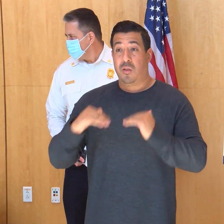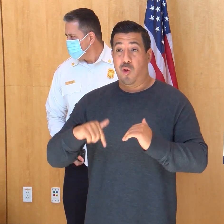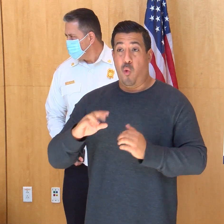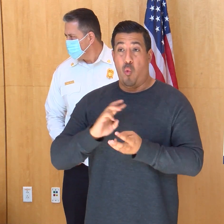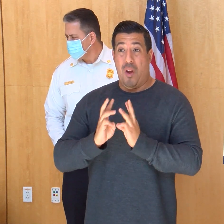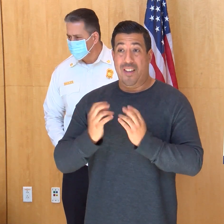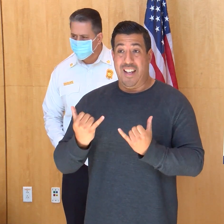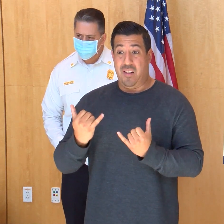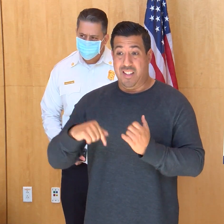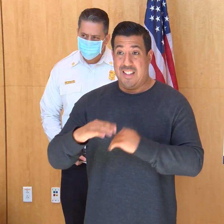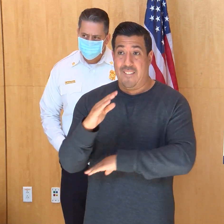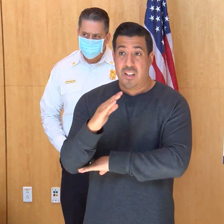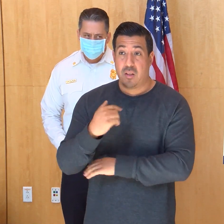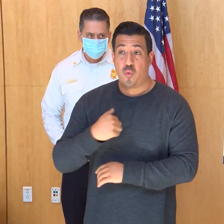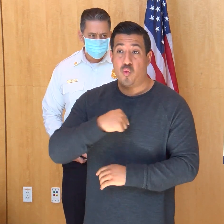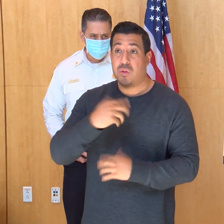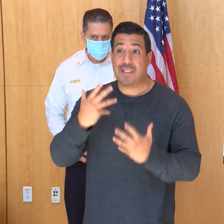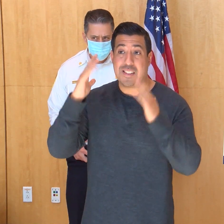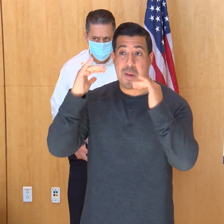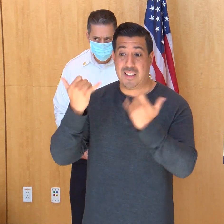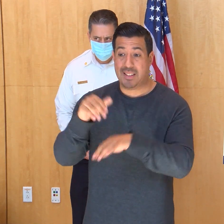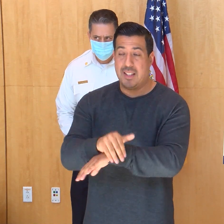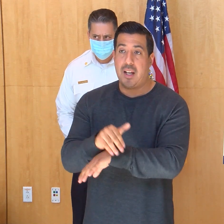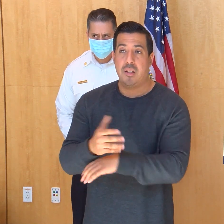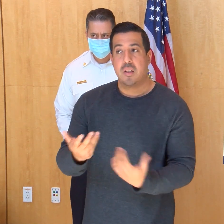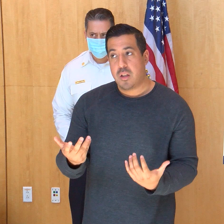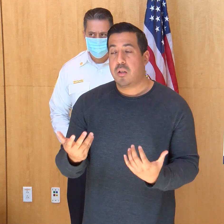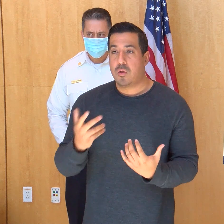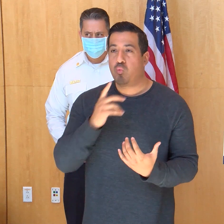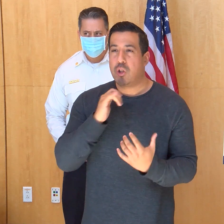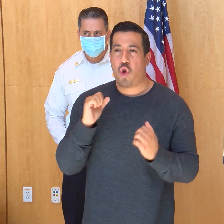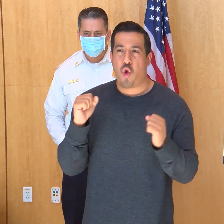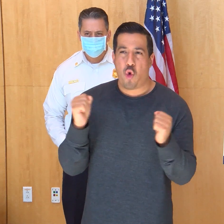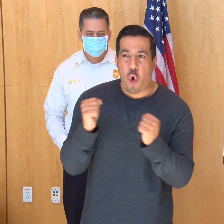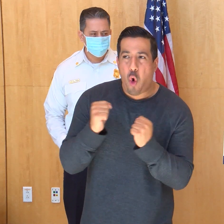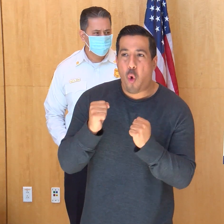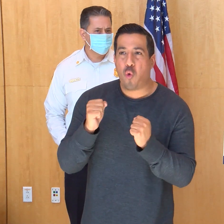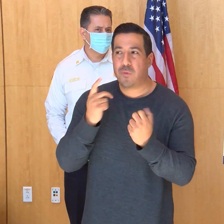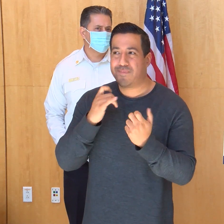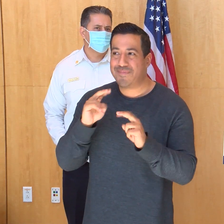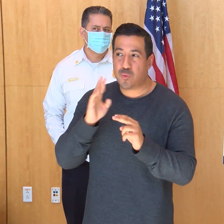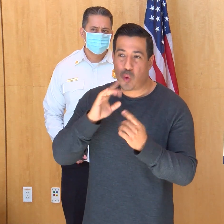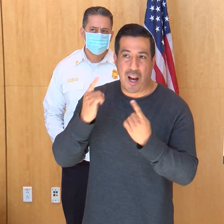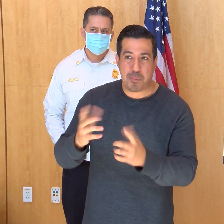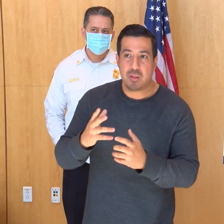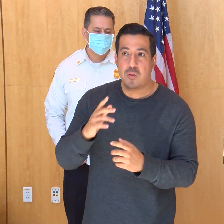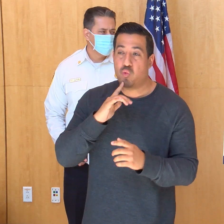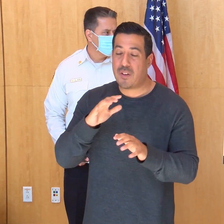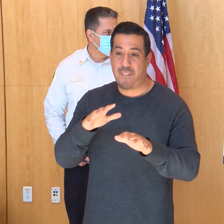evening, we're expecting tonight some cold precipitation,